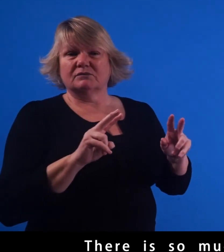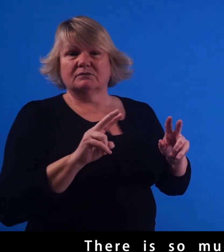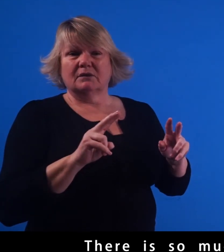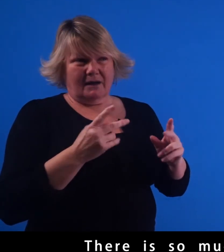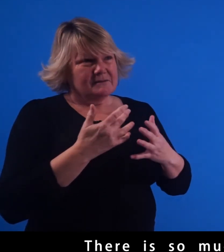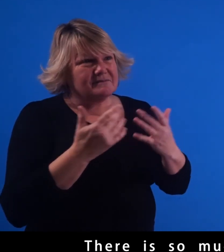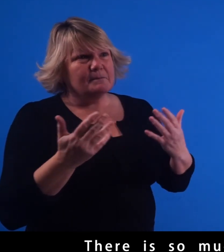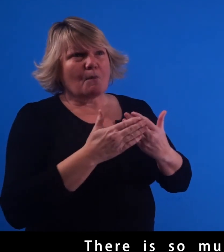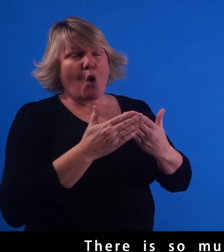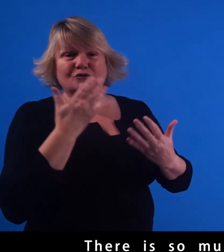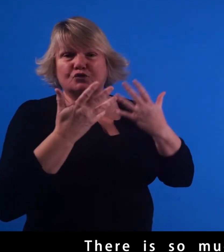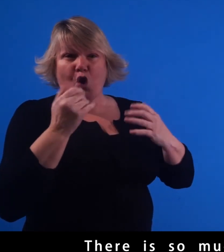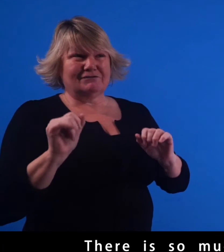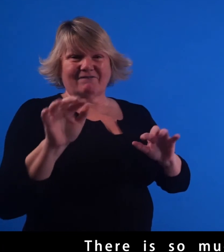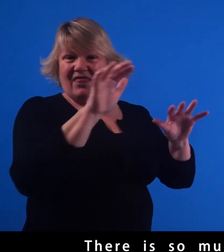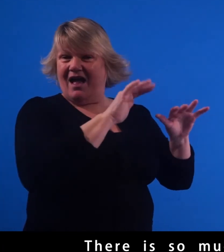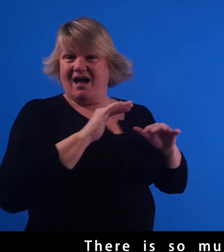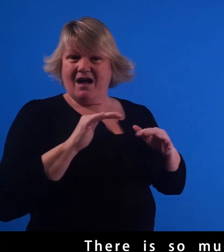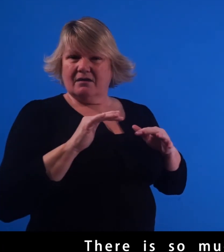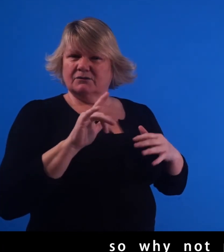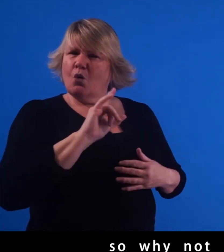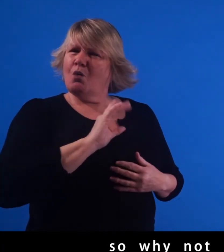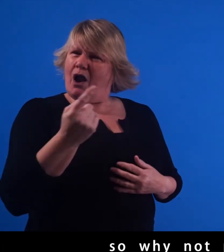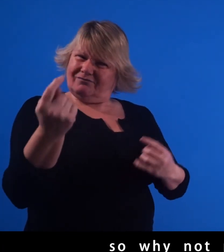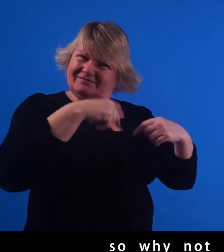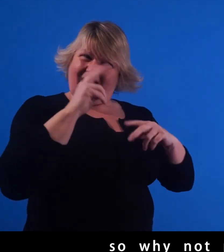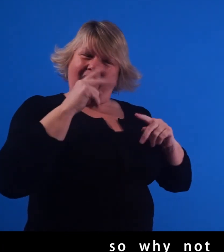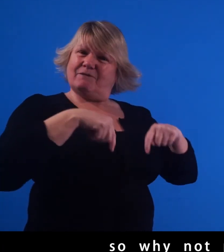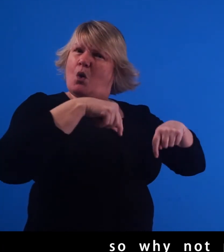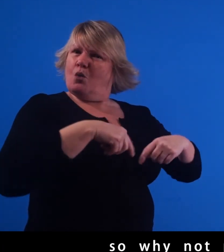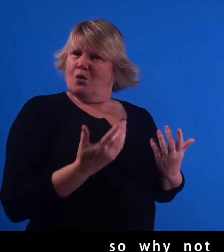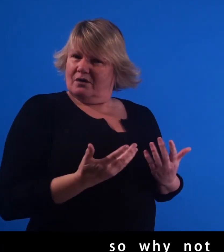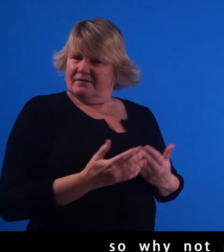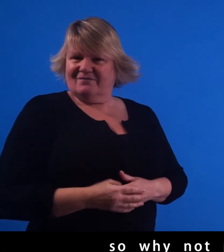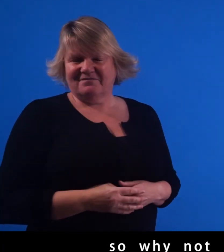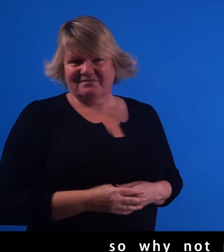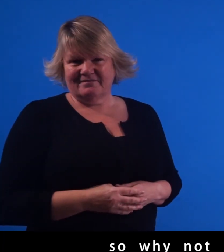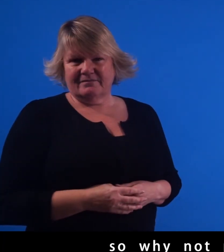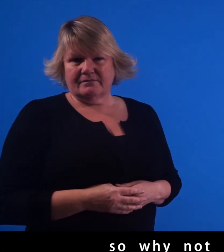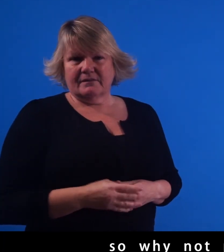galleries, and so many stories to uncover. So why not pay us a visit soon?